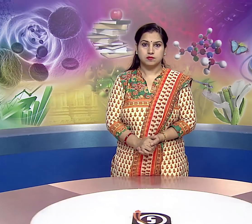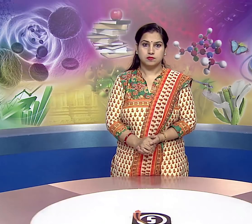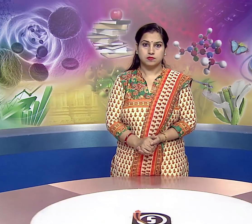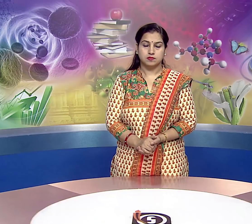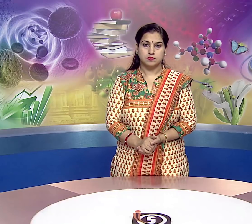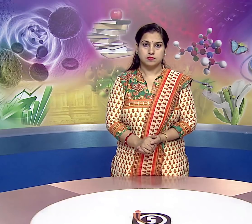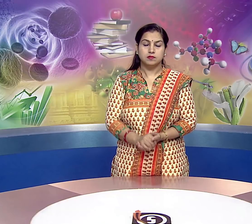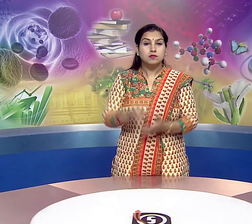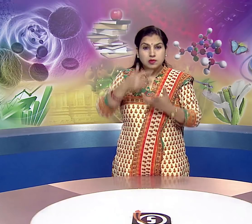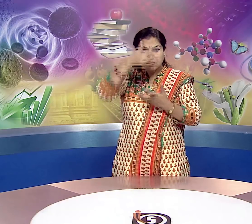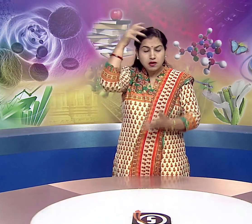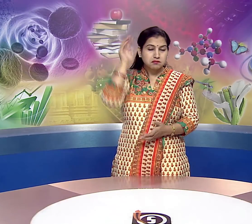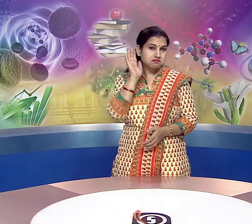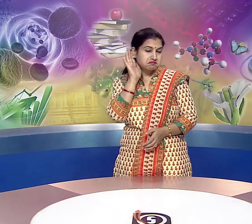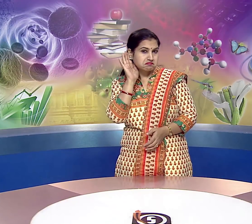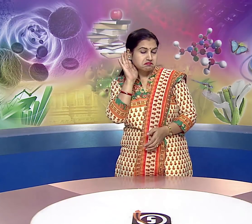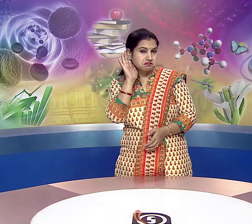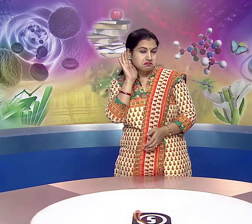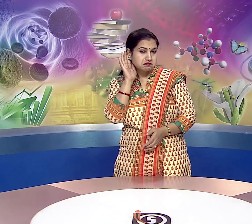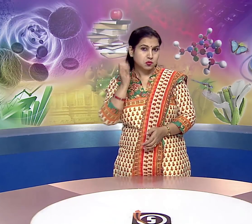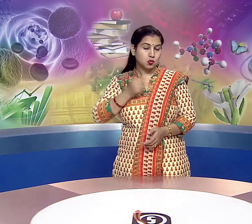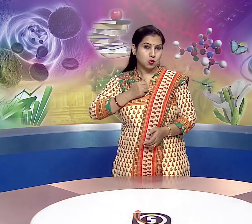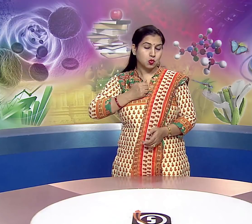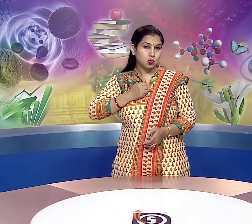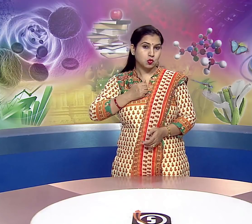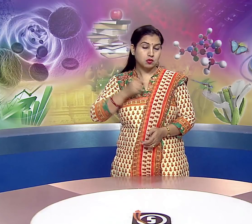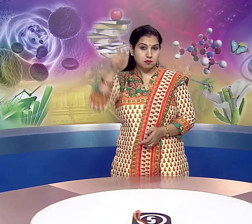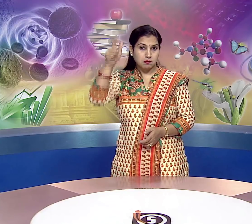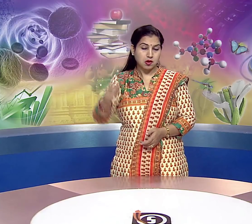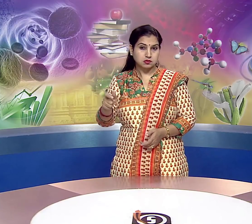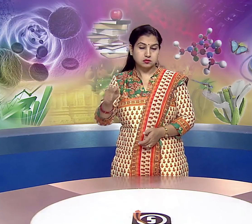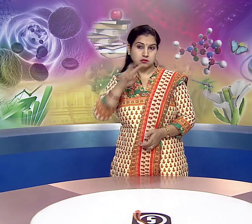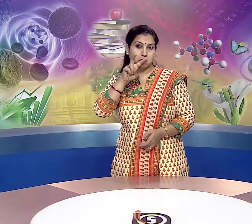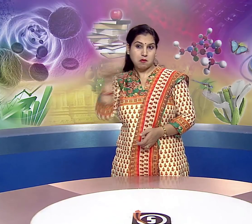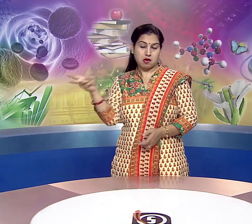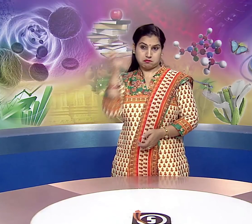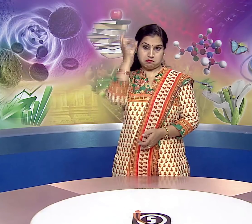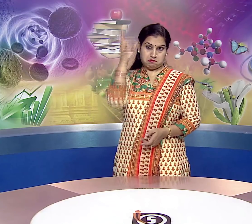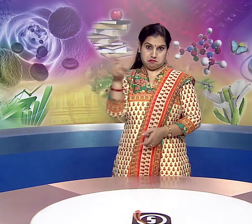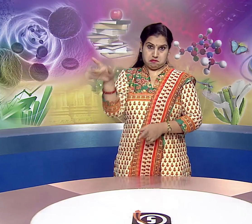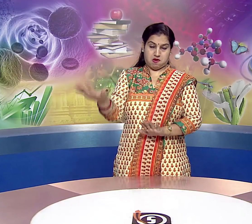The tiger heard his master's reply angrily. Why not?